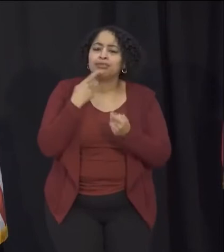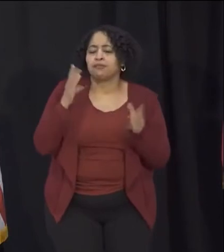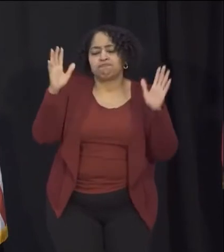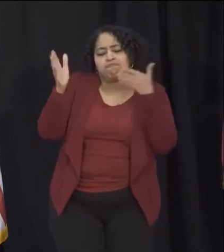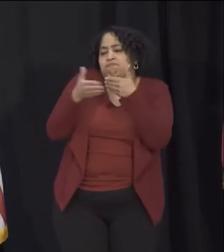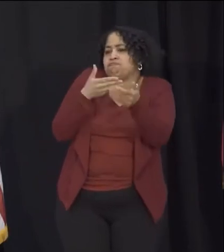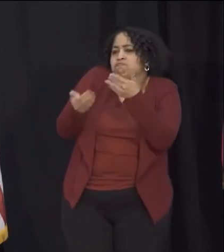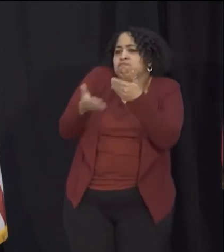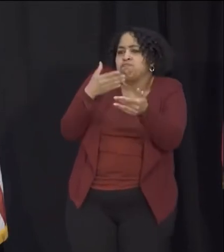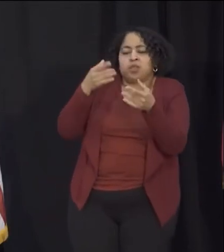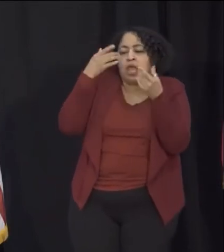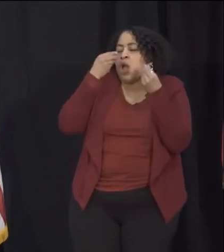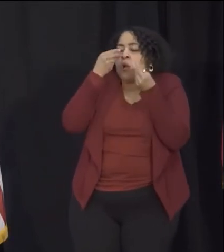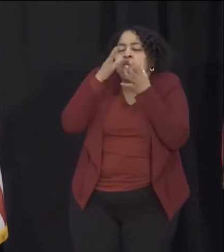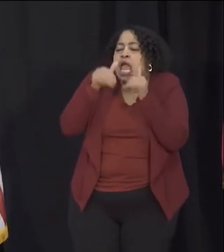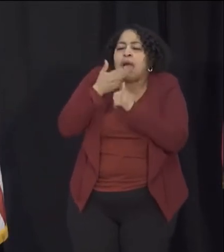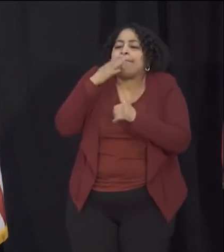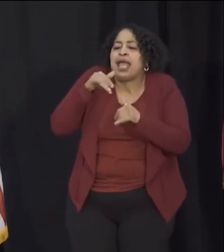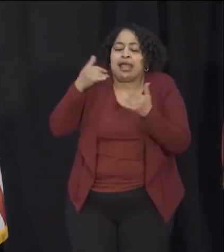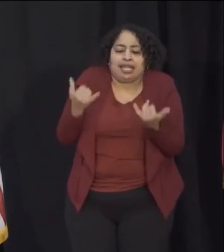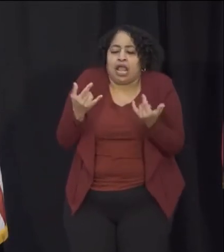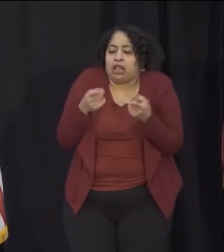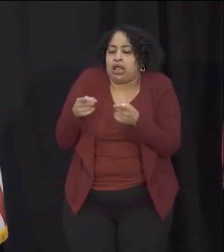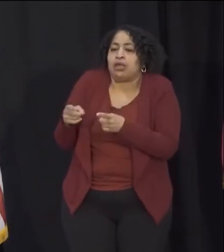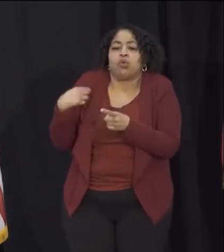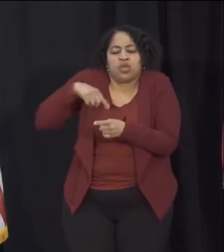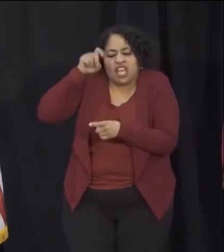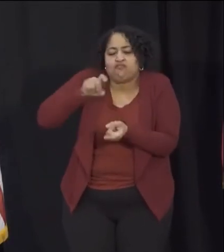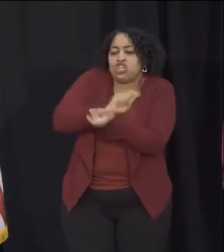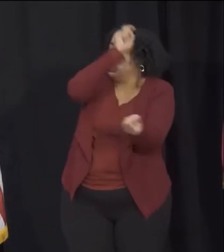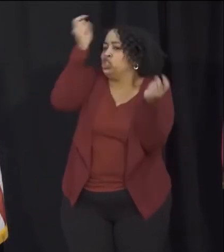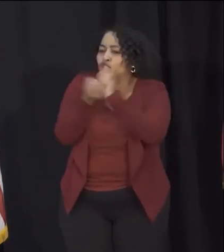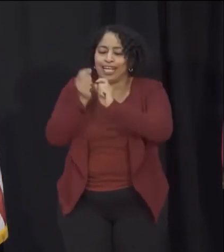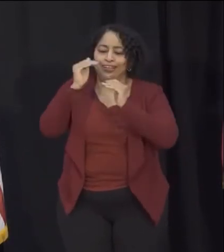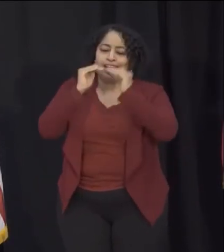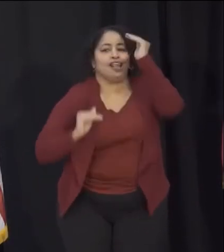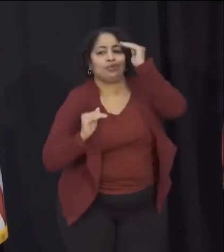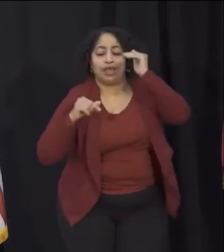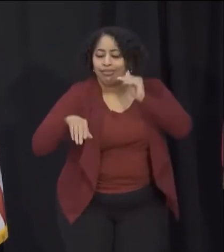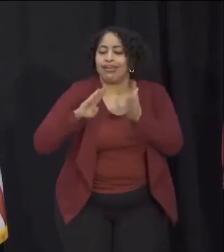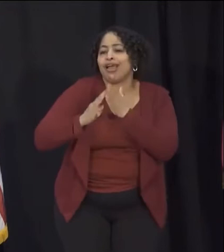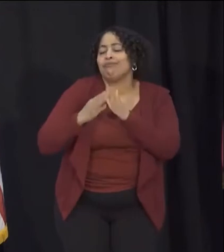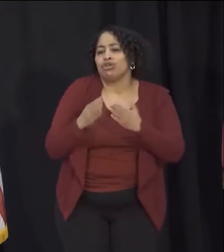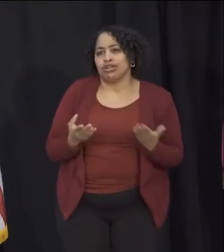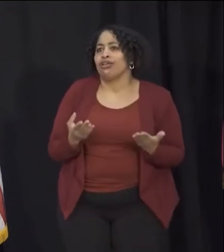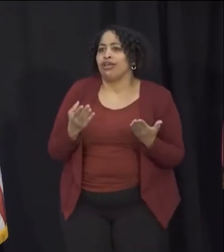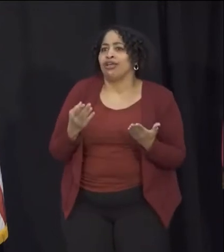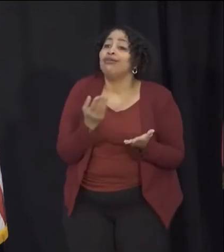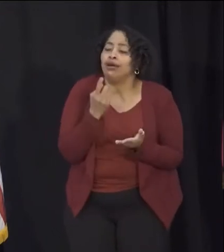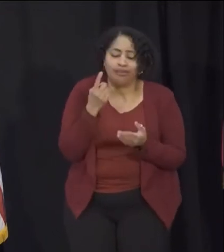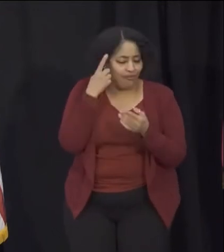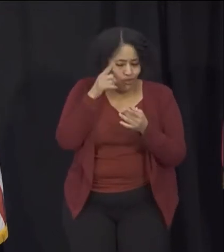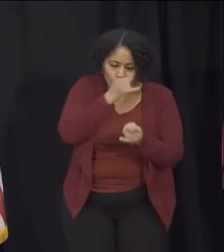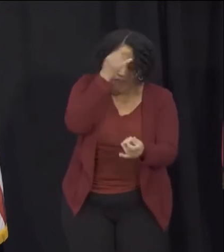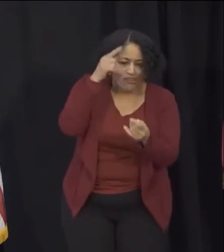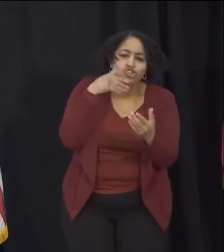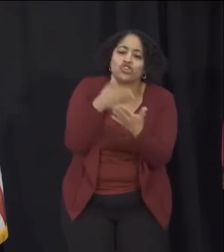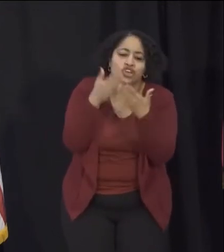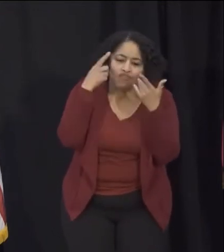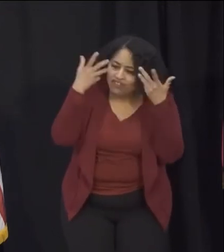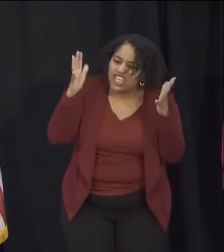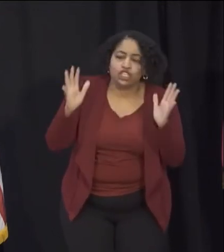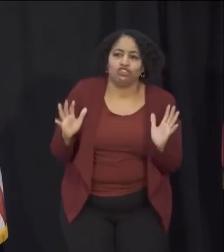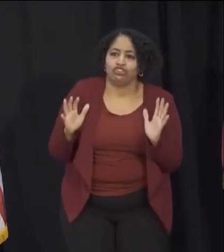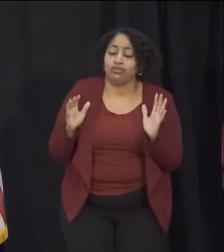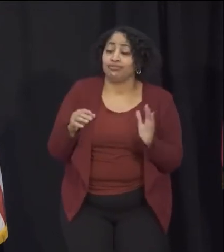how bad things are, we have to change the inequities in this community once and for all. And so while he